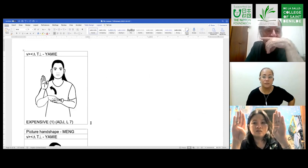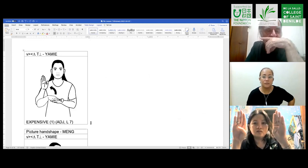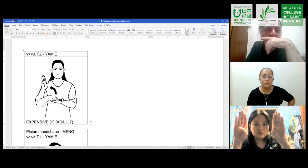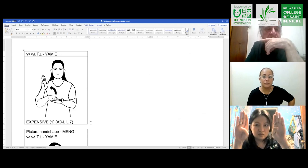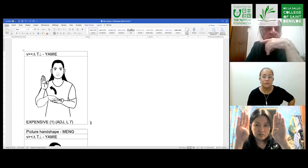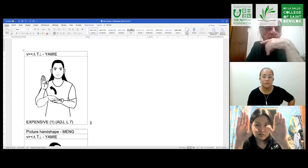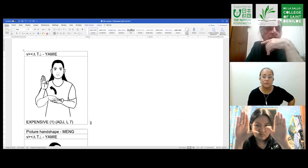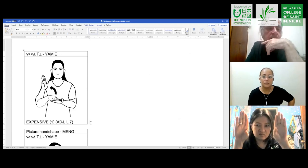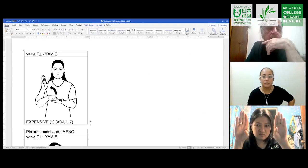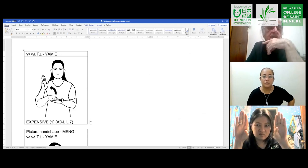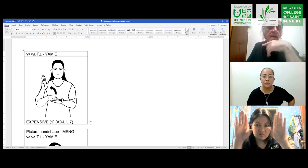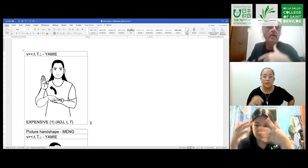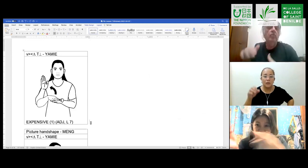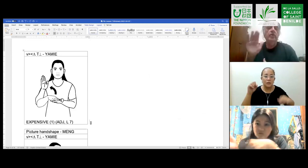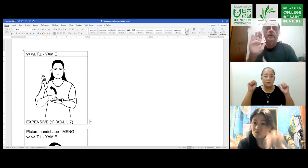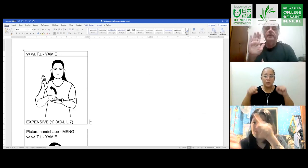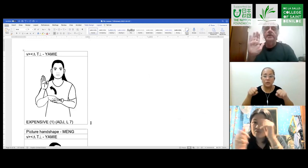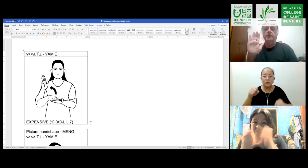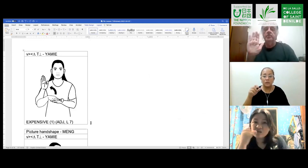So that's going to be, is that outward orientation?